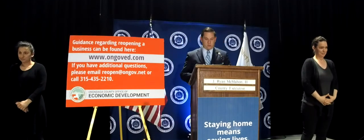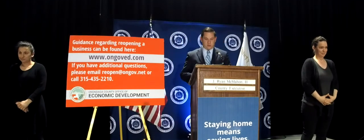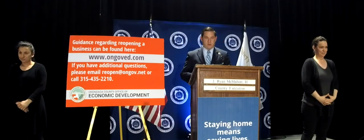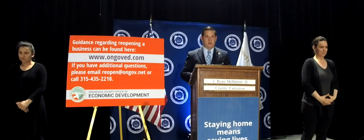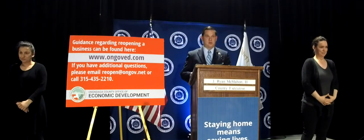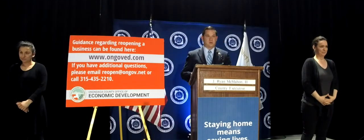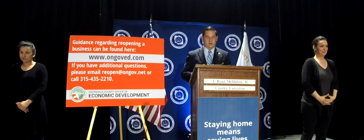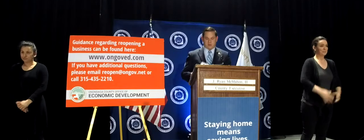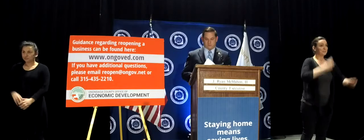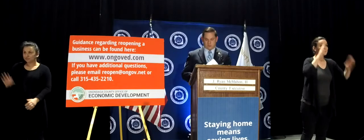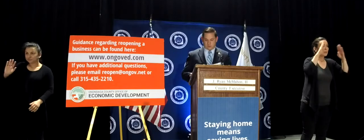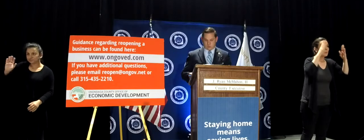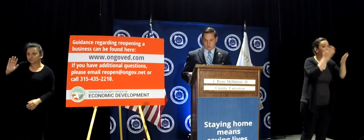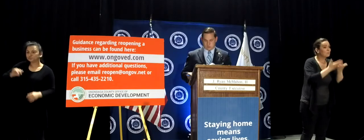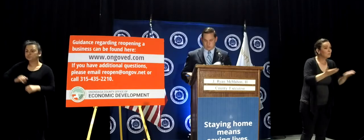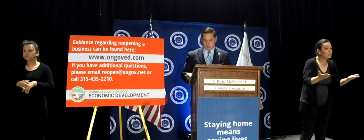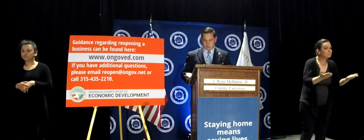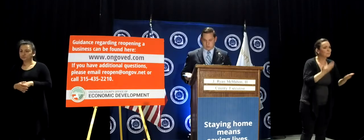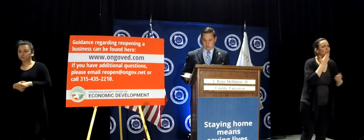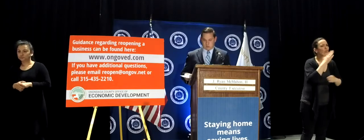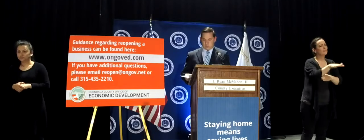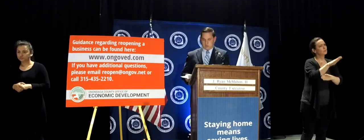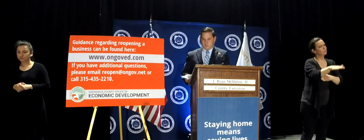Hello, everybody. Good afternoon.